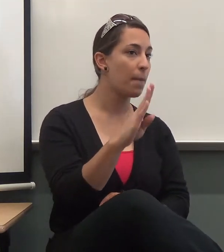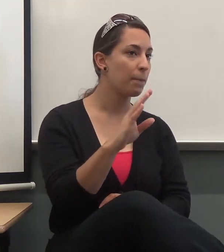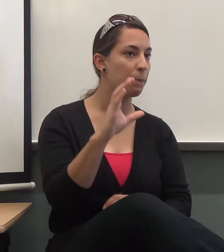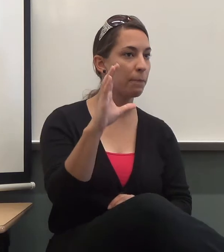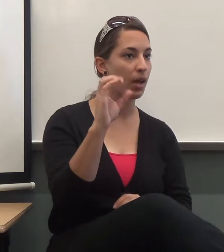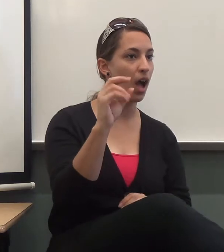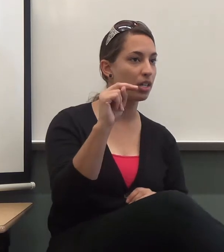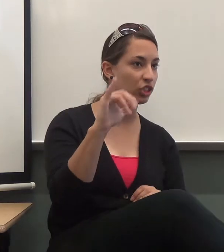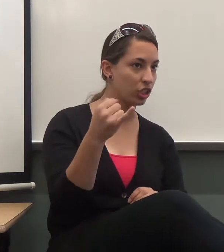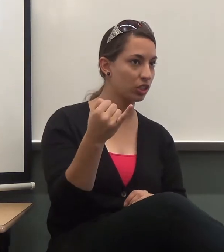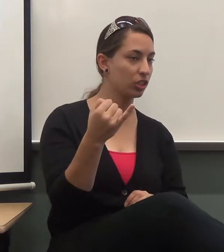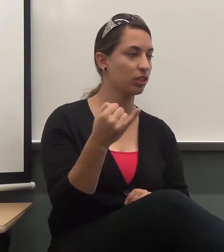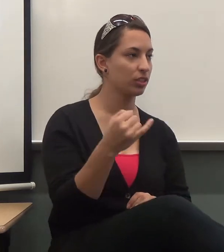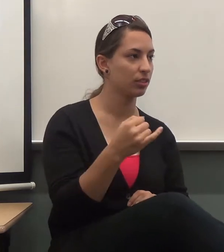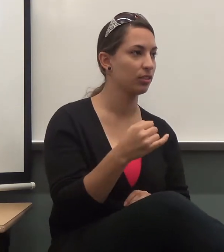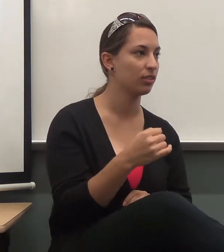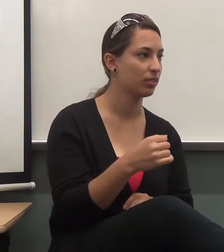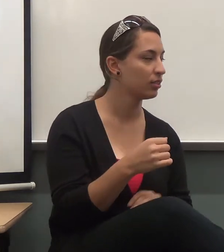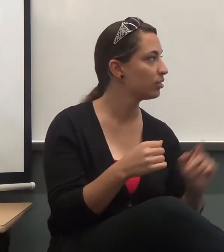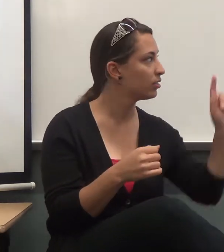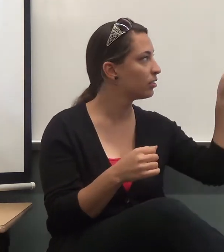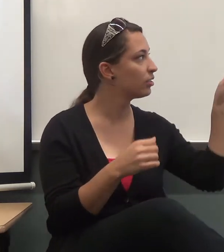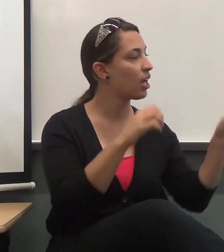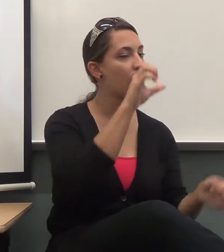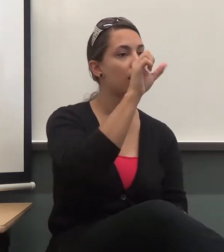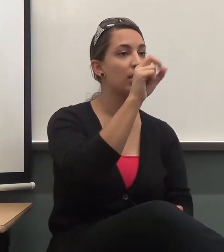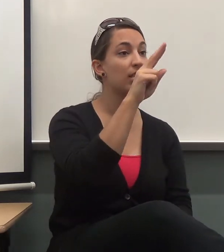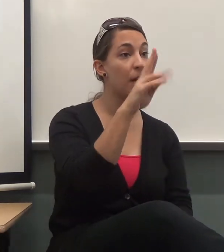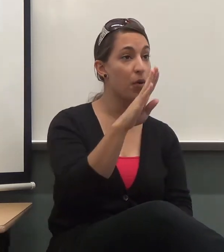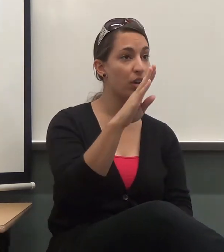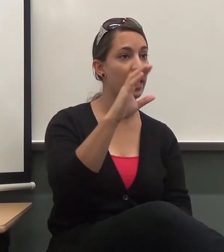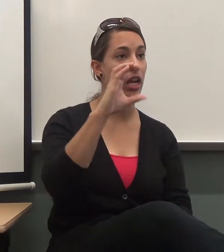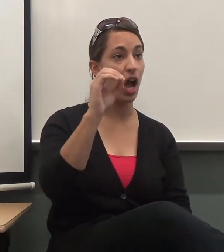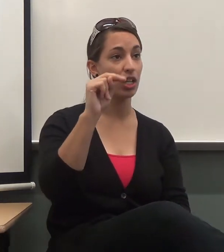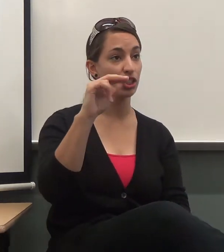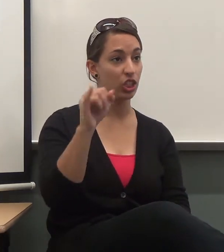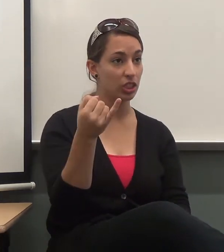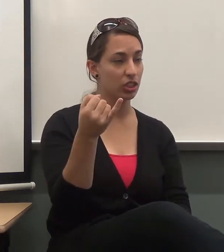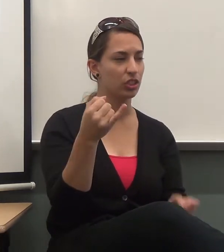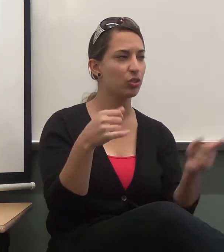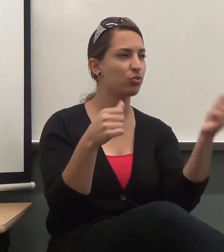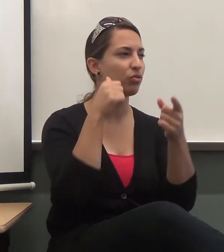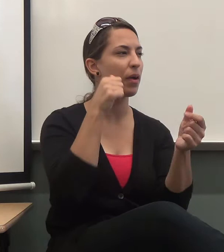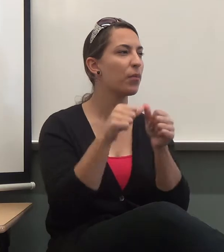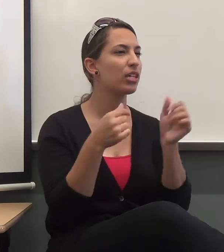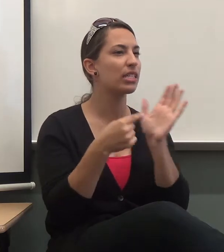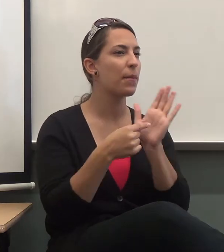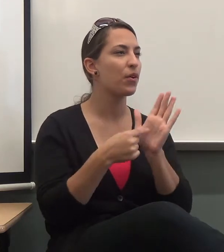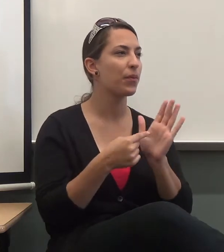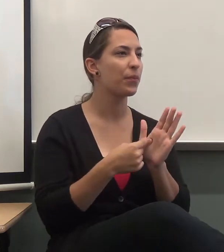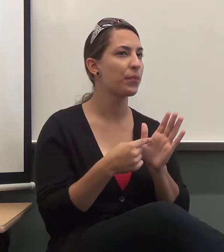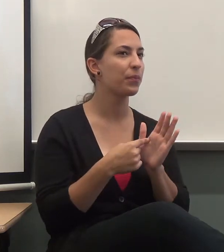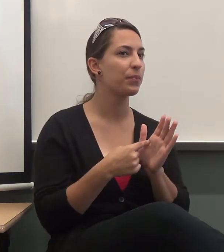So what are the examples of subordinating conjunctions, guys? You remember? Keep going.